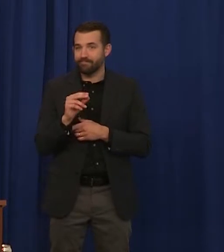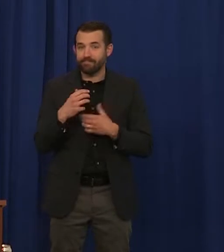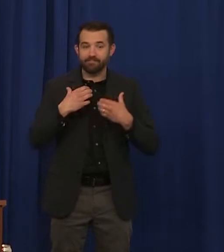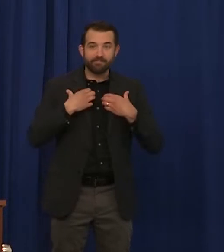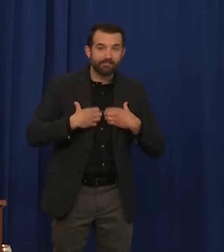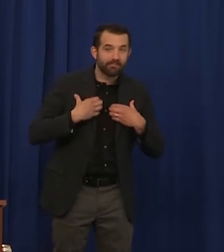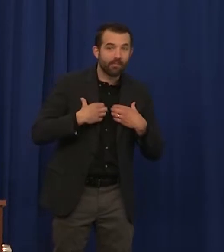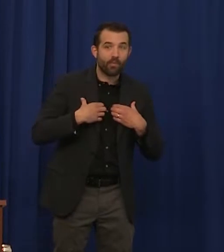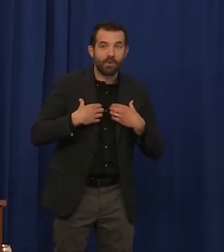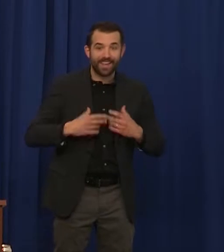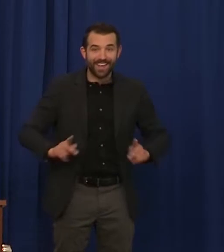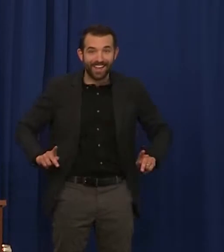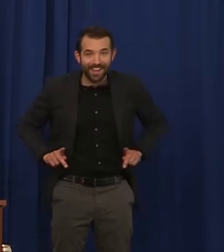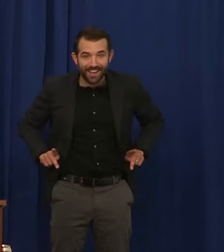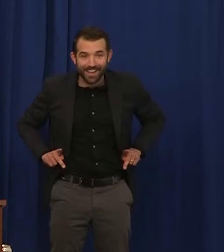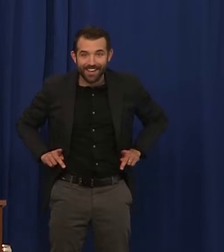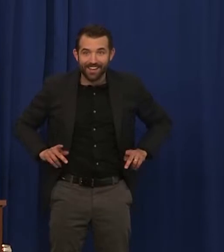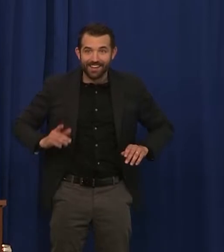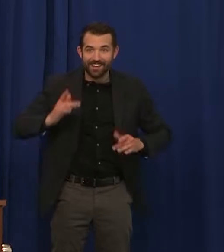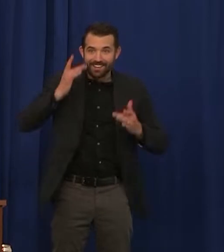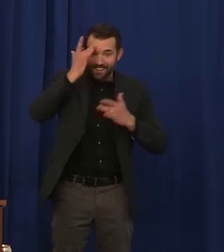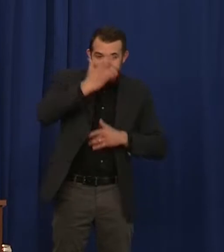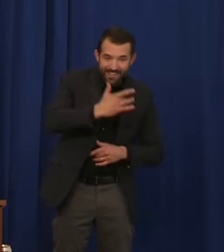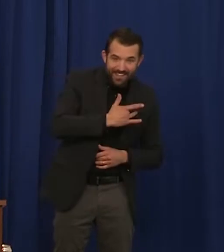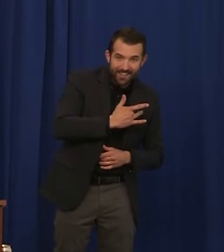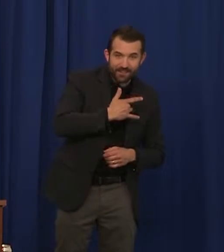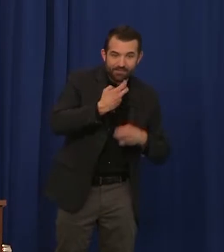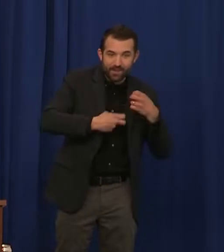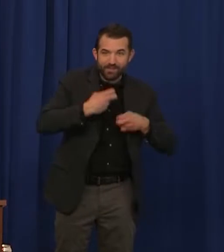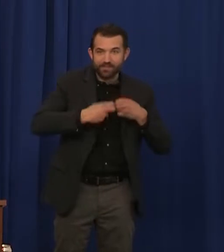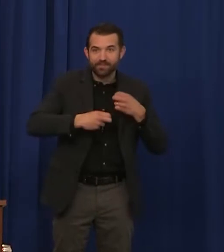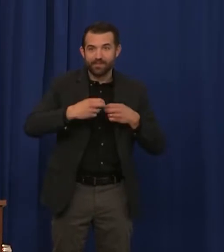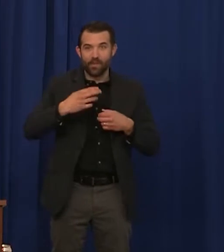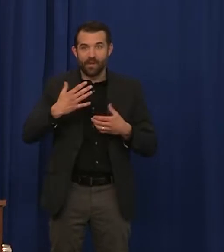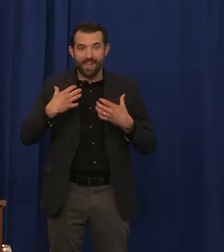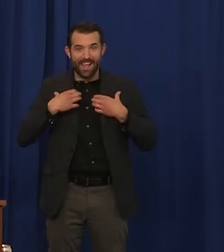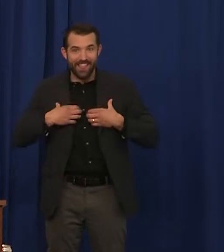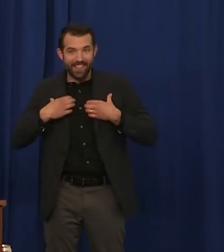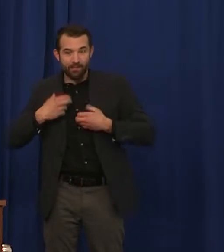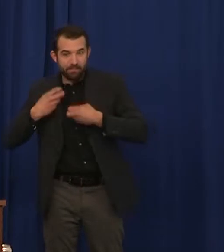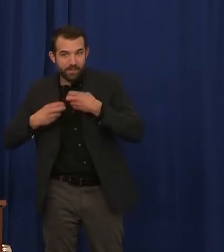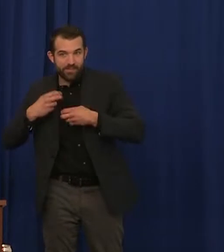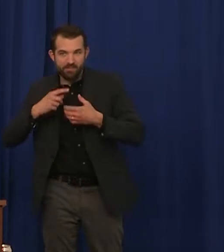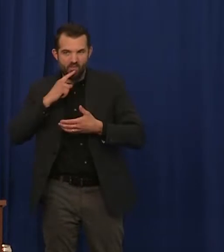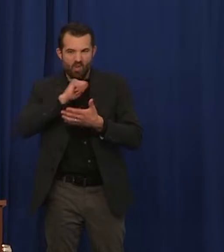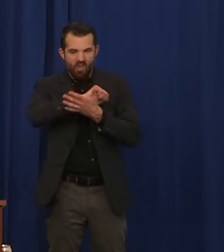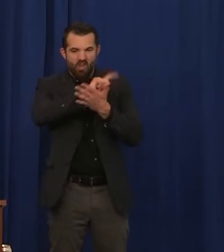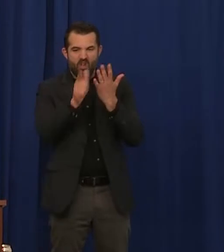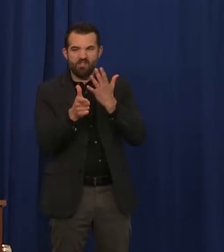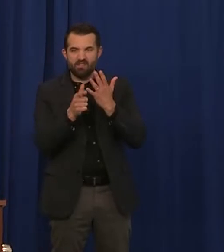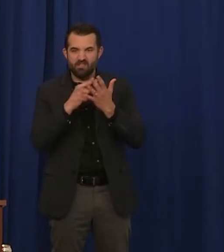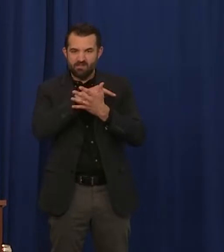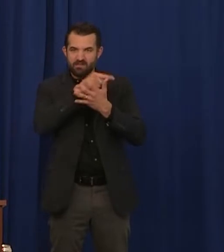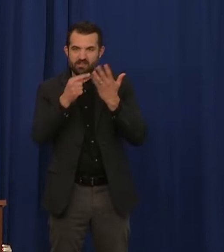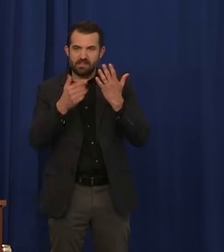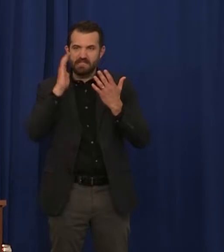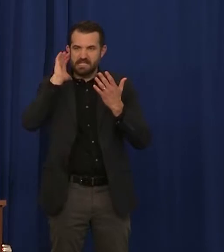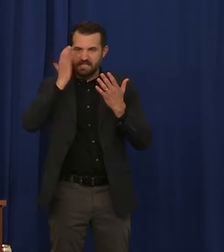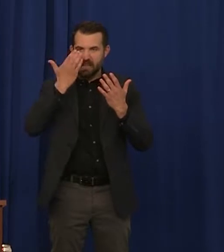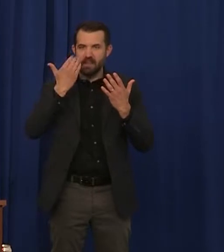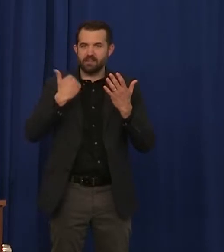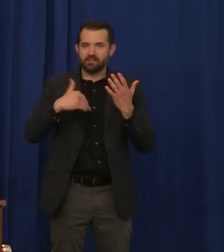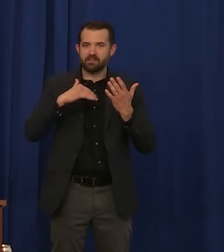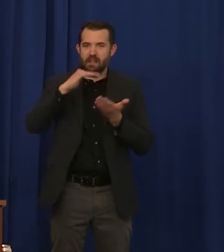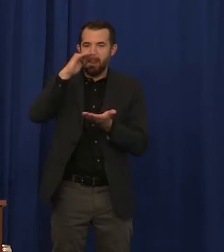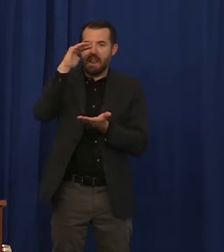kidney disease, heart disease, or having a lung condition, all of which can predispose somebody to not faring so well